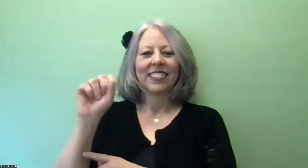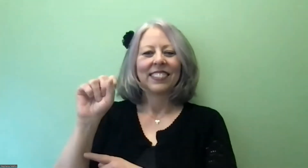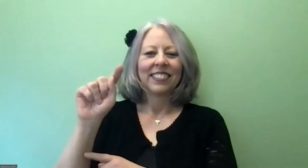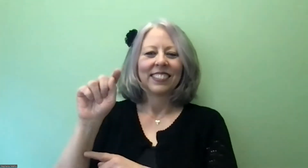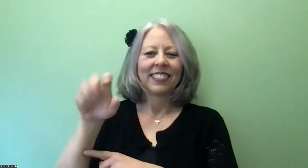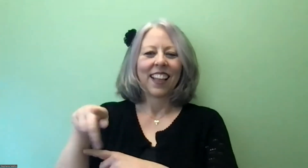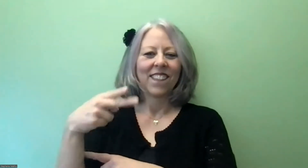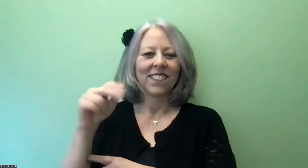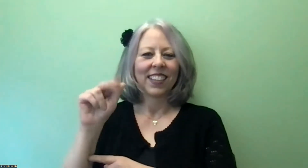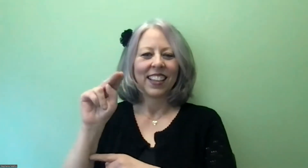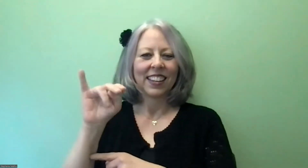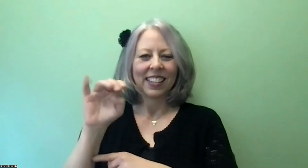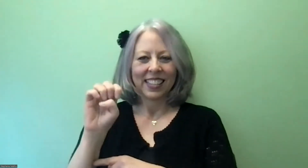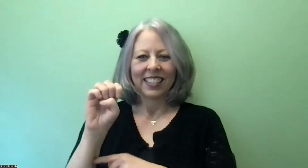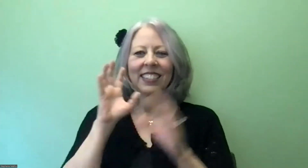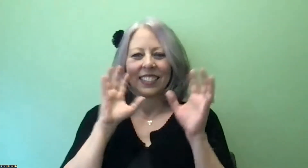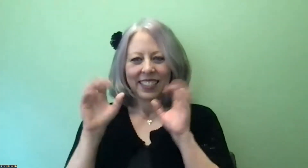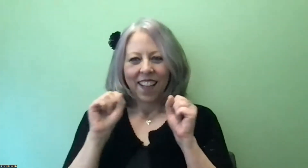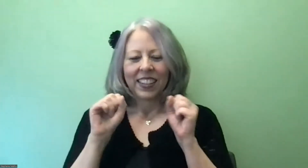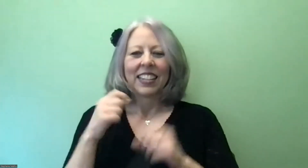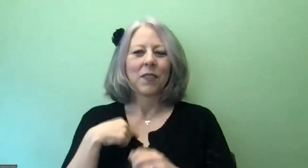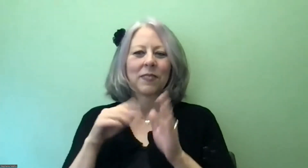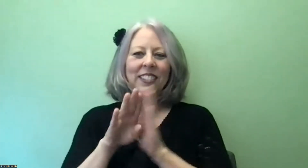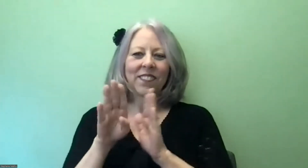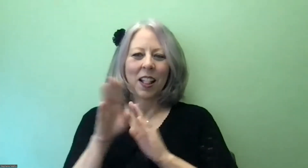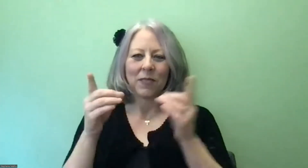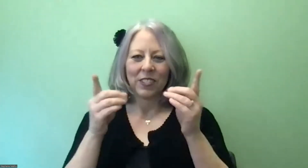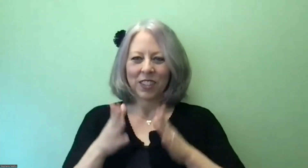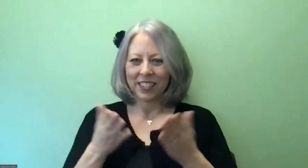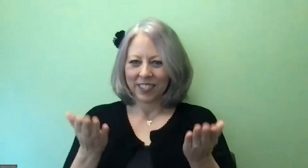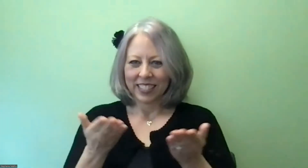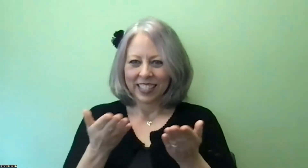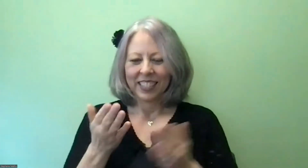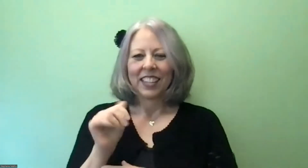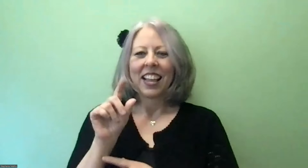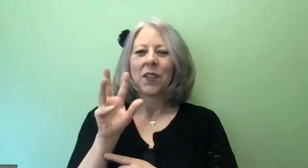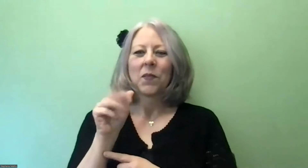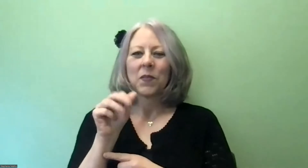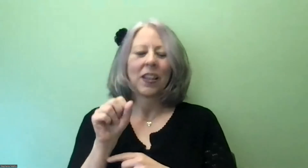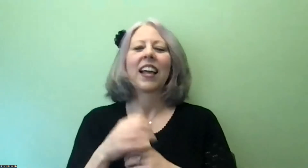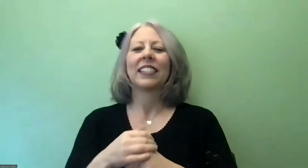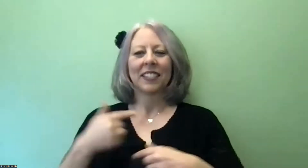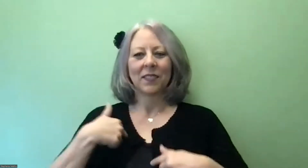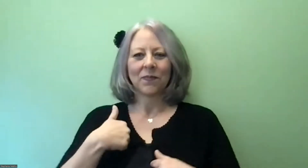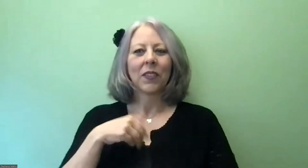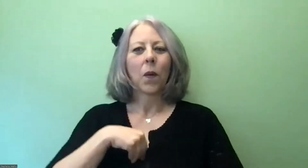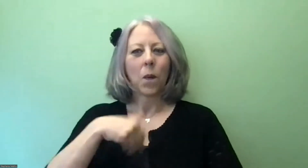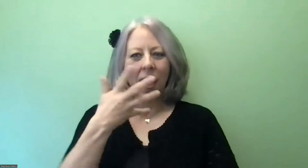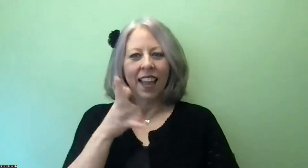Hello, my name is Stephanie Mathis, and I am the Development Director here at